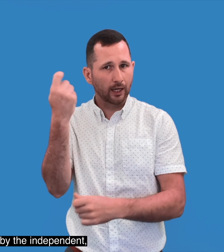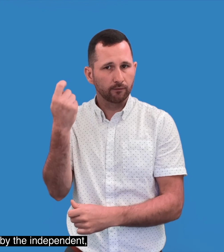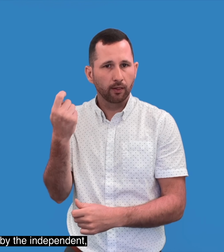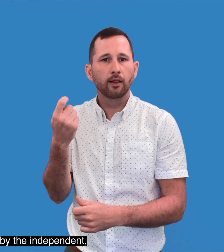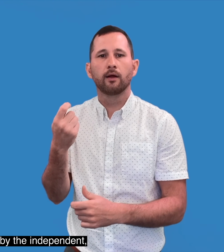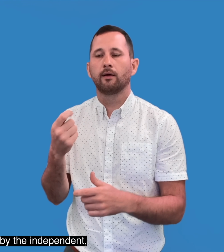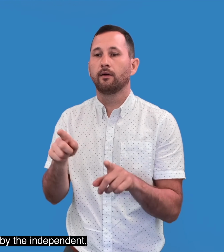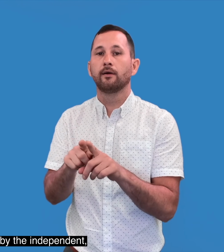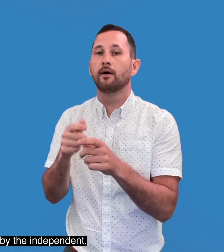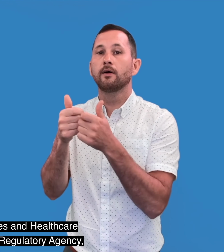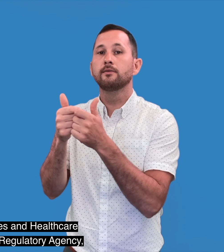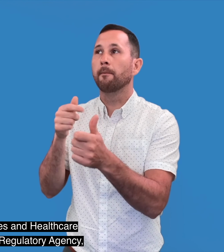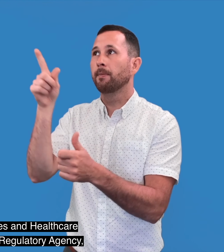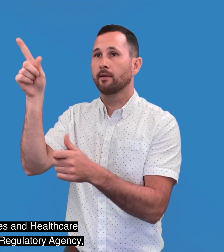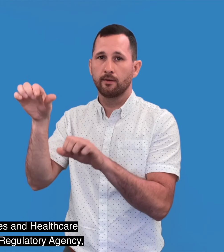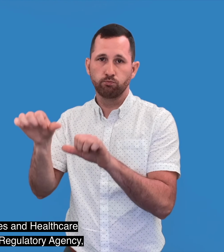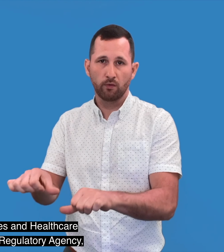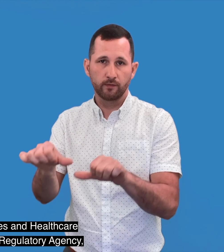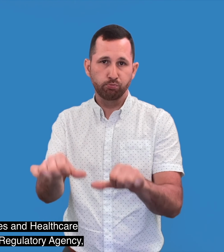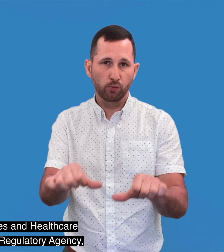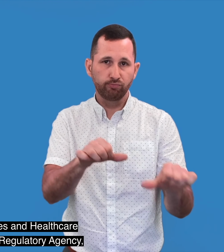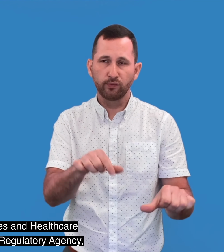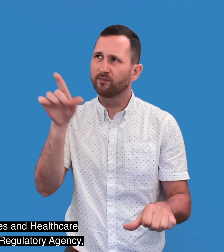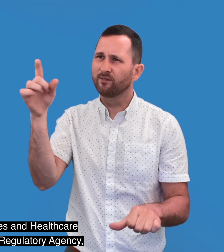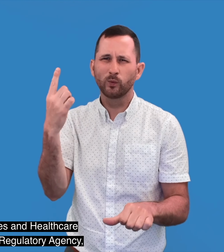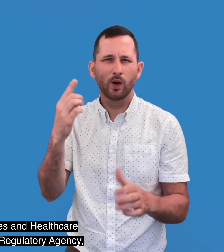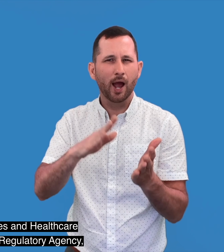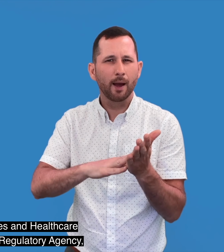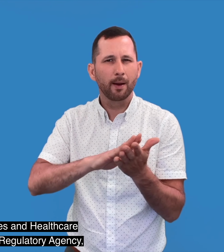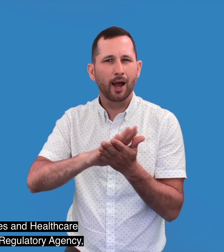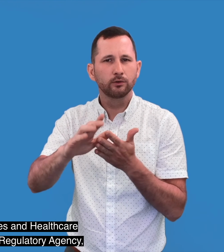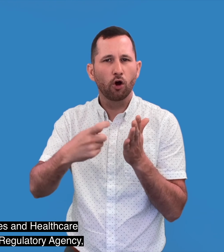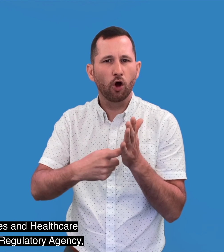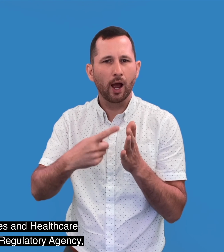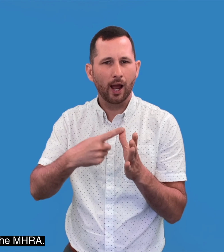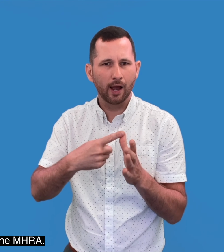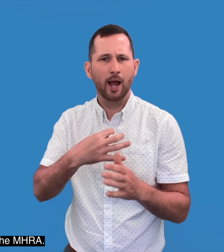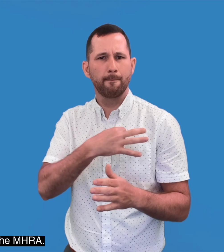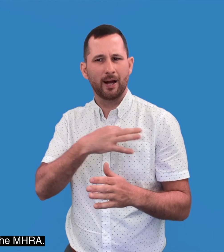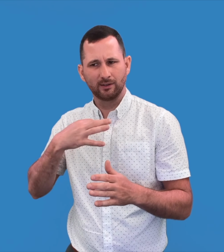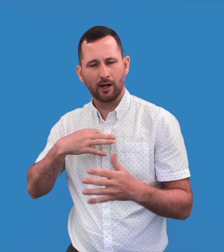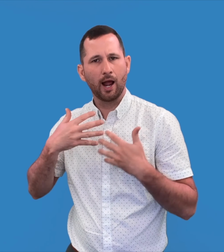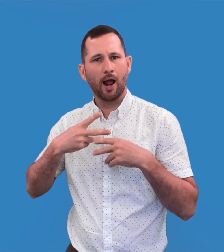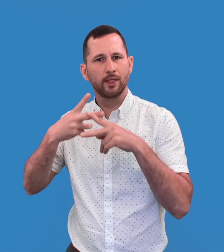by the Independent Medicines and Healthcare Products Regulatory Agency, the